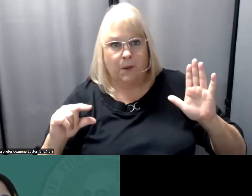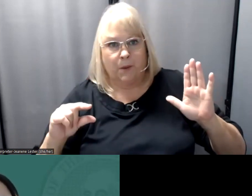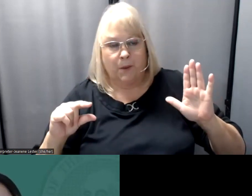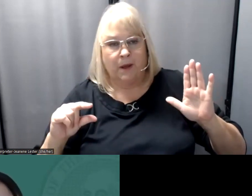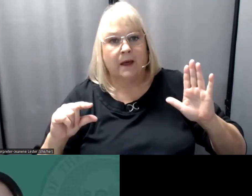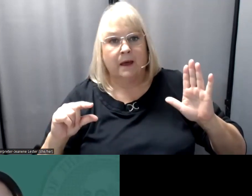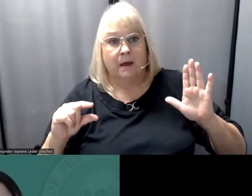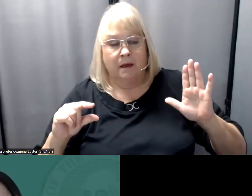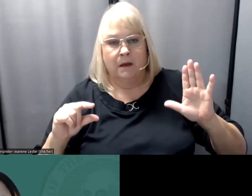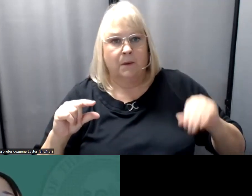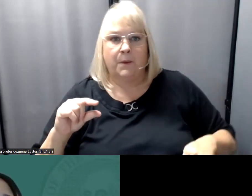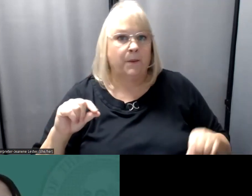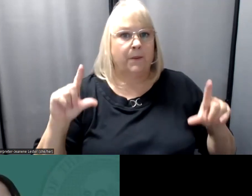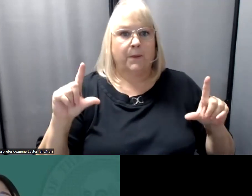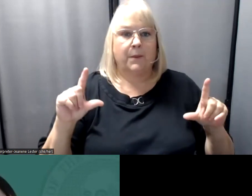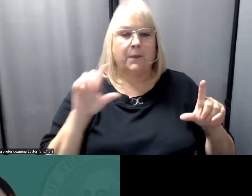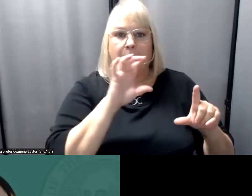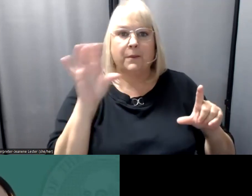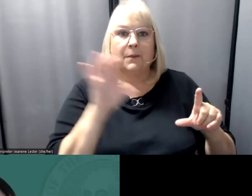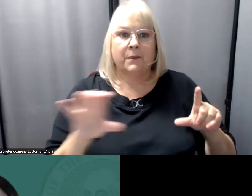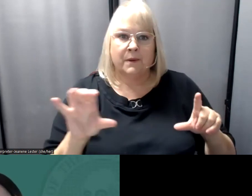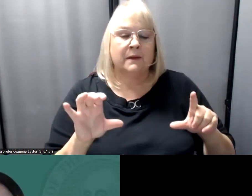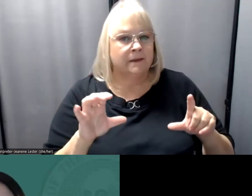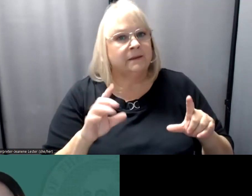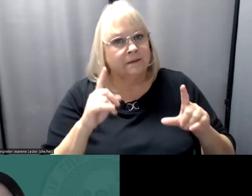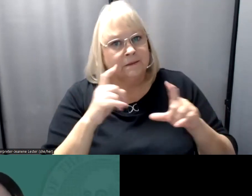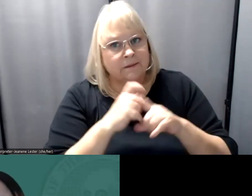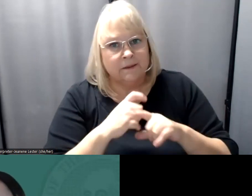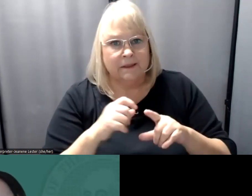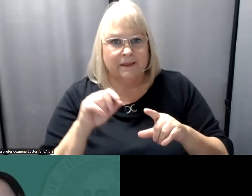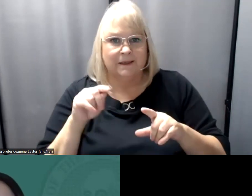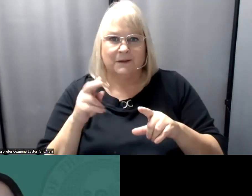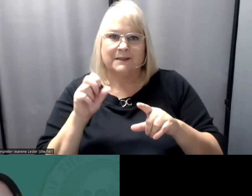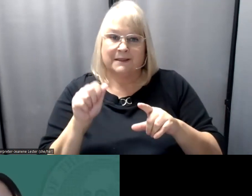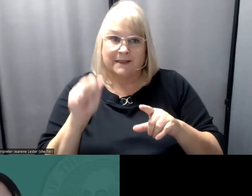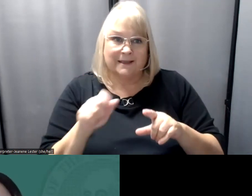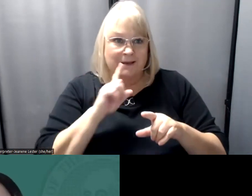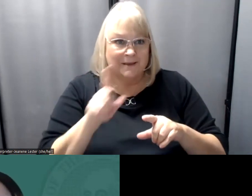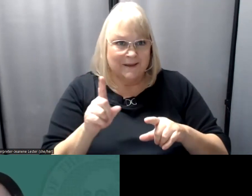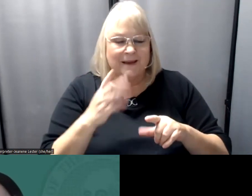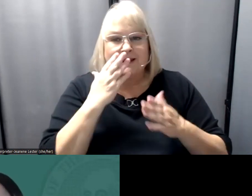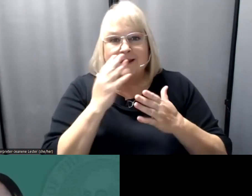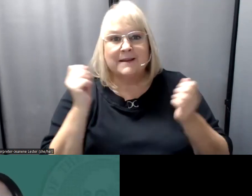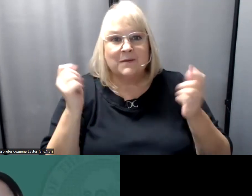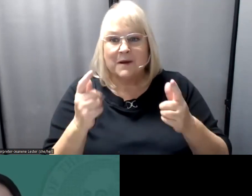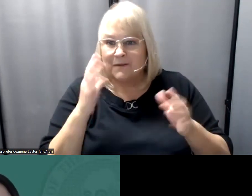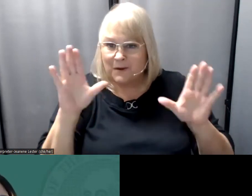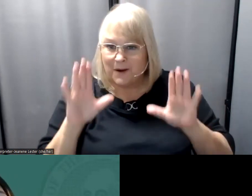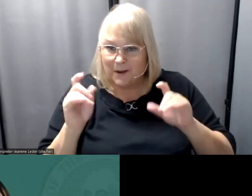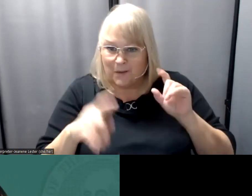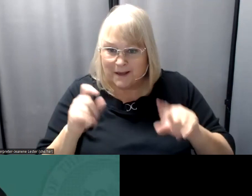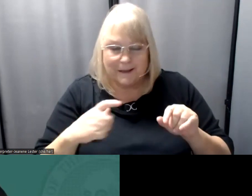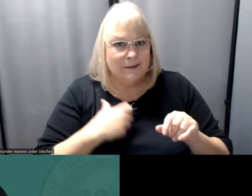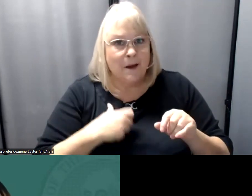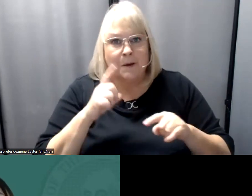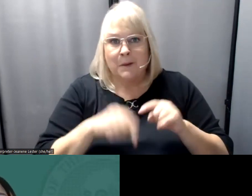Yeah. Awesome. It's a tricky one. It is, absolutely. Well, thanks everyone for such great questions. Sorry we couldn't get